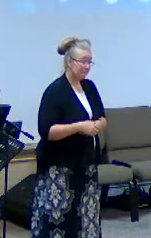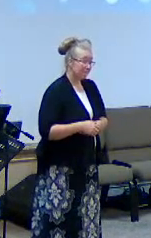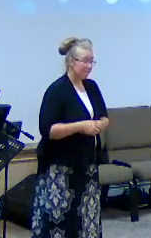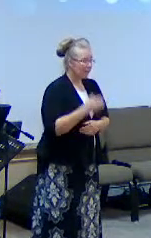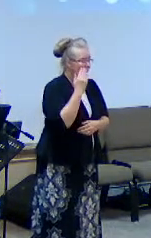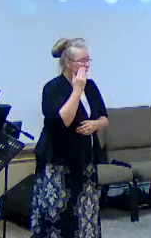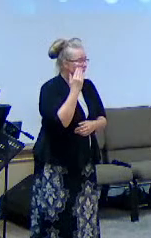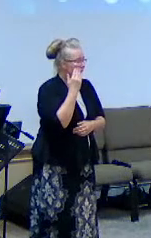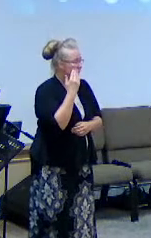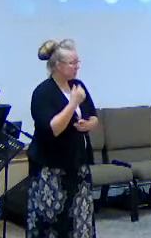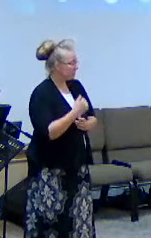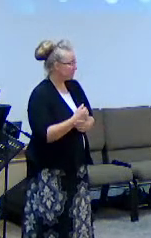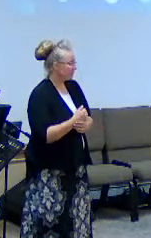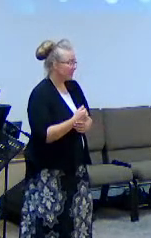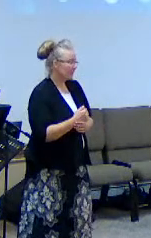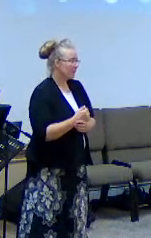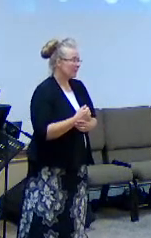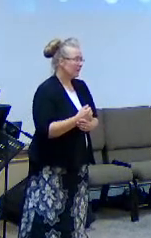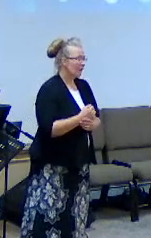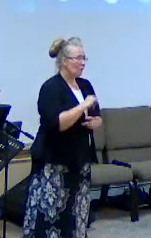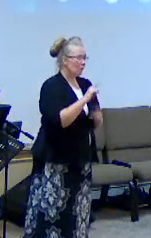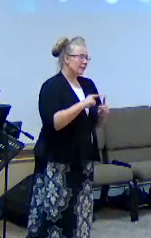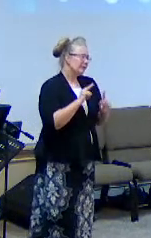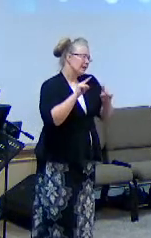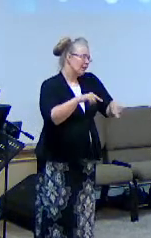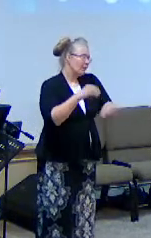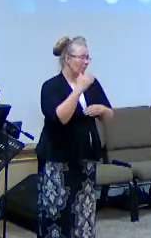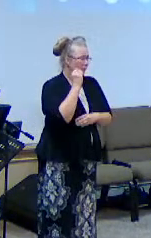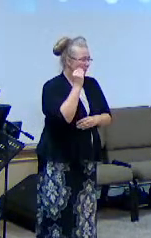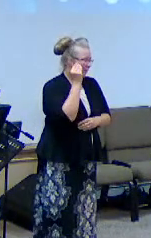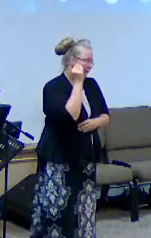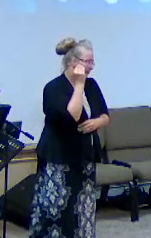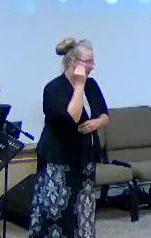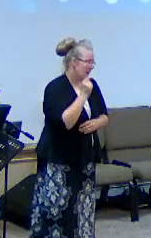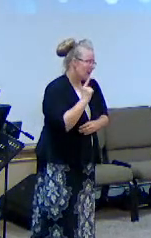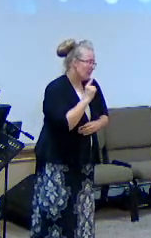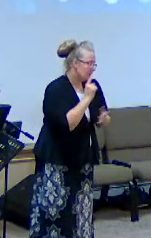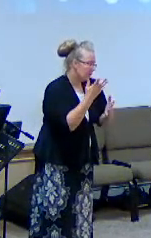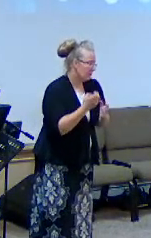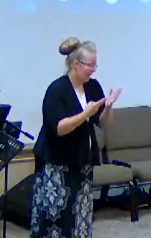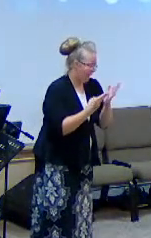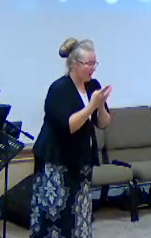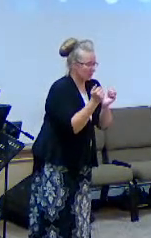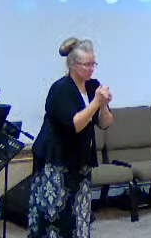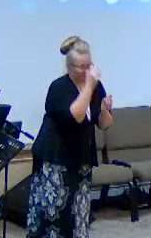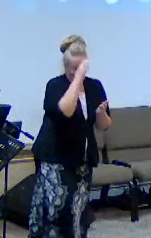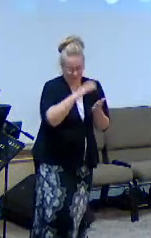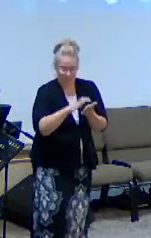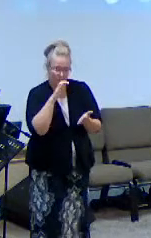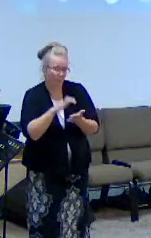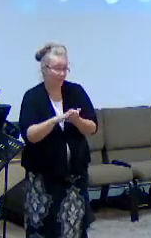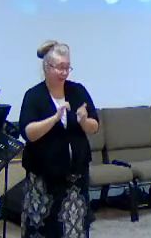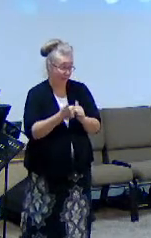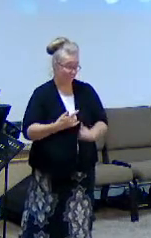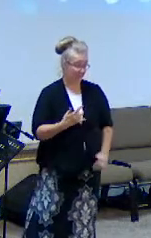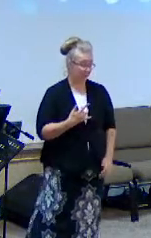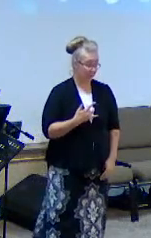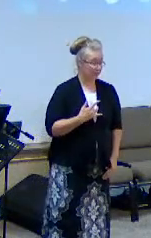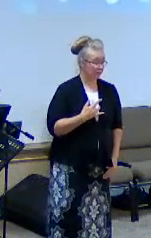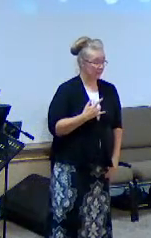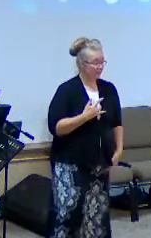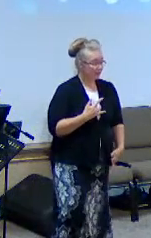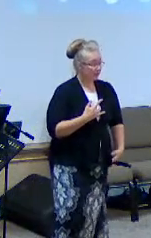You know, well, when I go home, I really want to be honest with my spouse about how I'm feeling. You